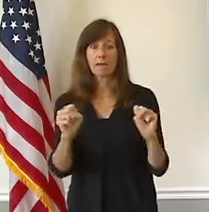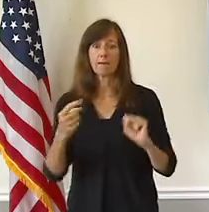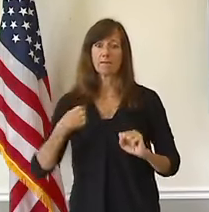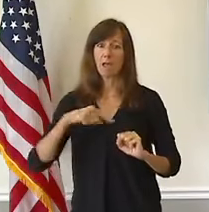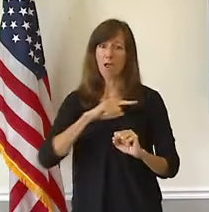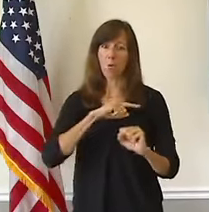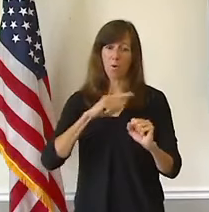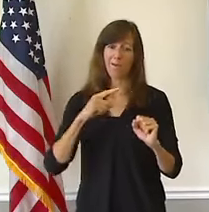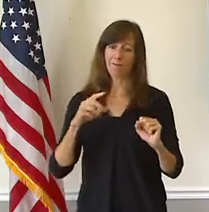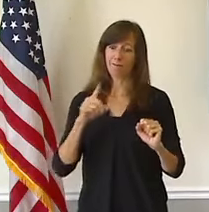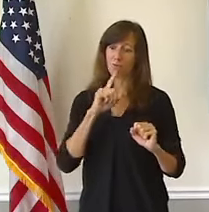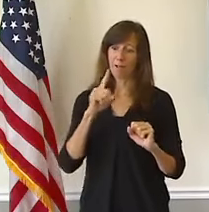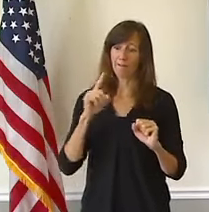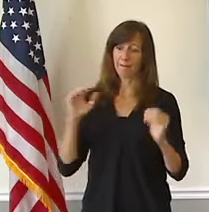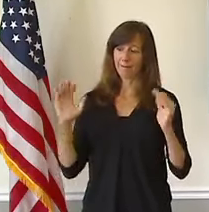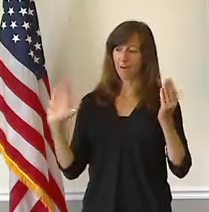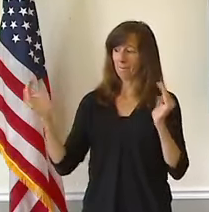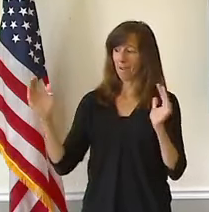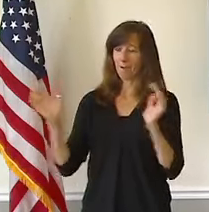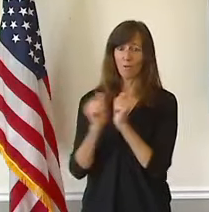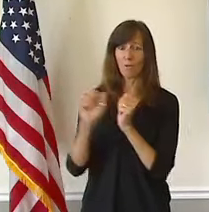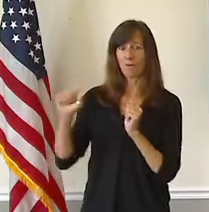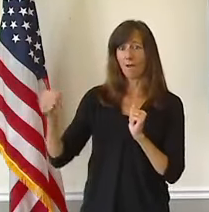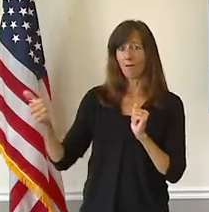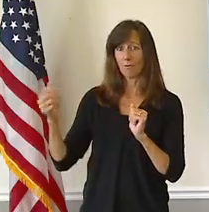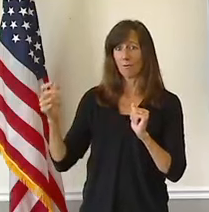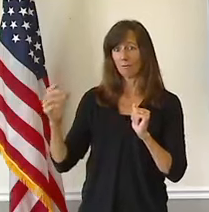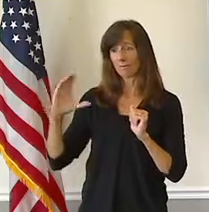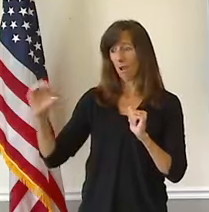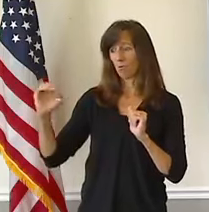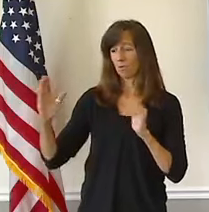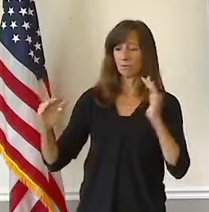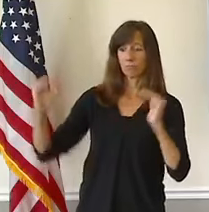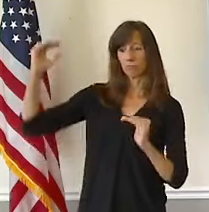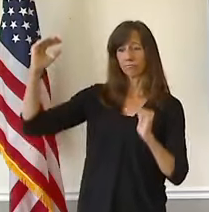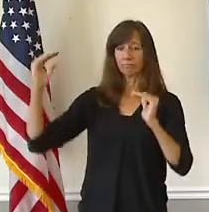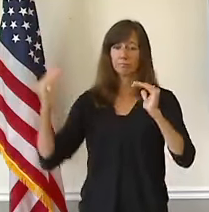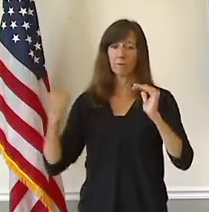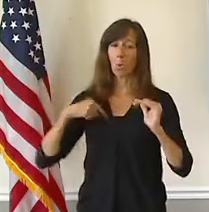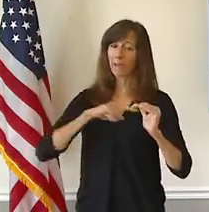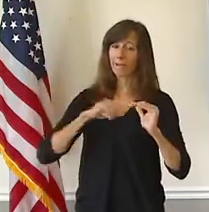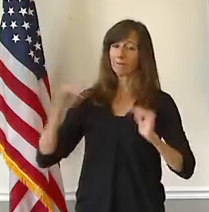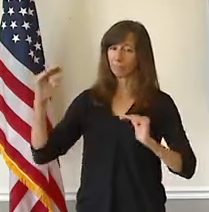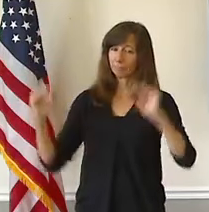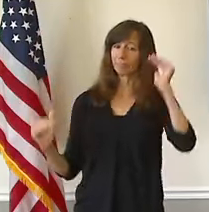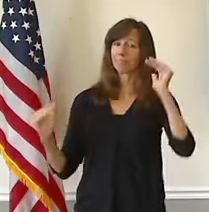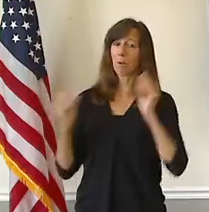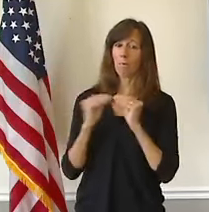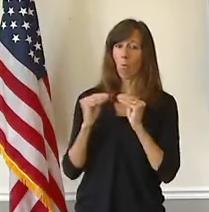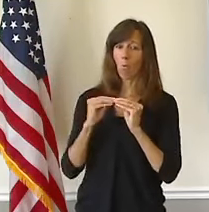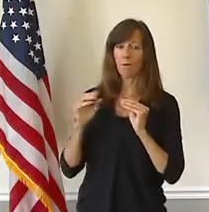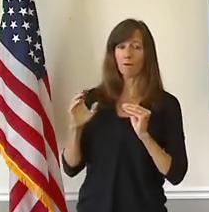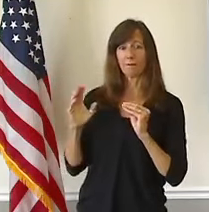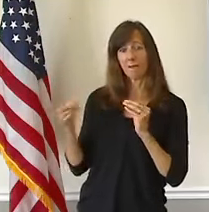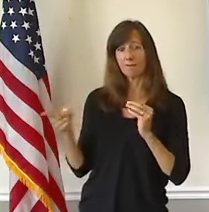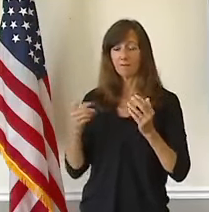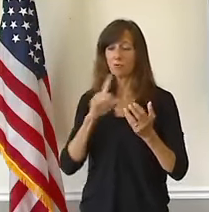guidance. We'll continue to do it both for districts and for families. There was